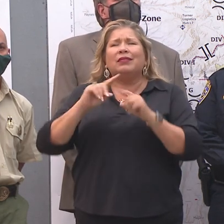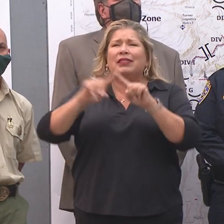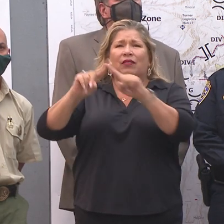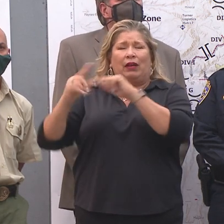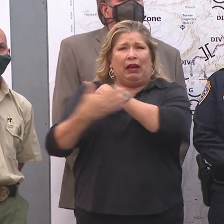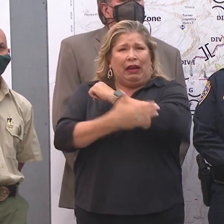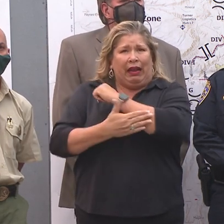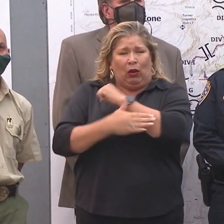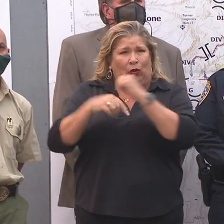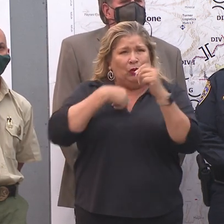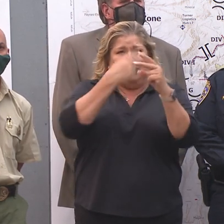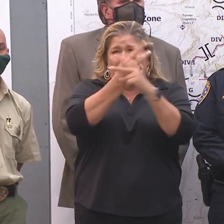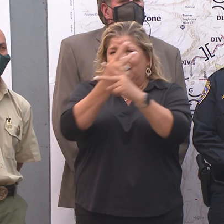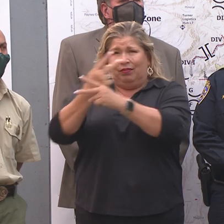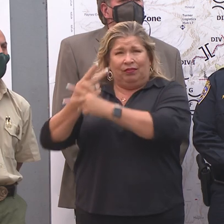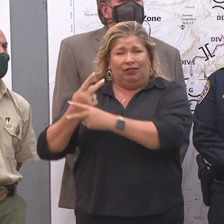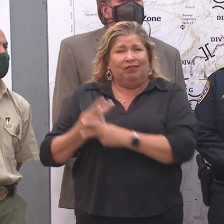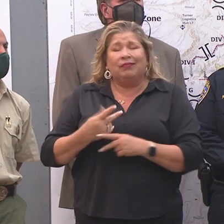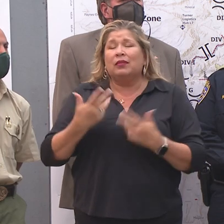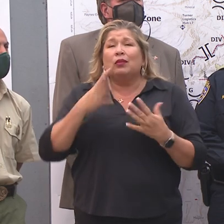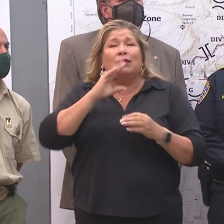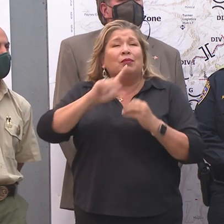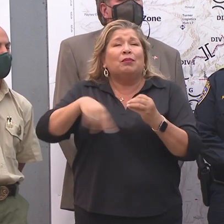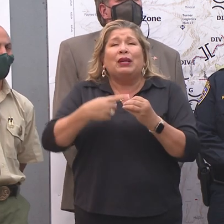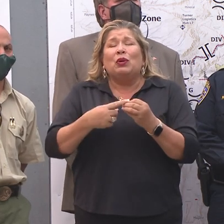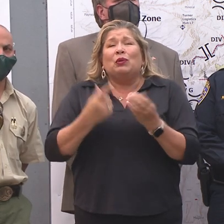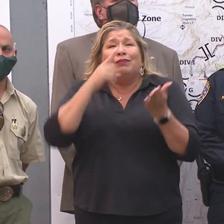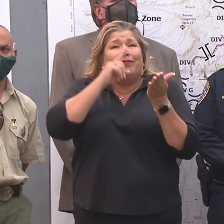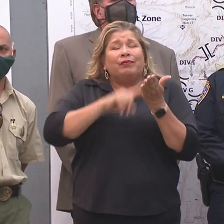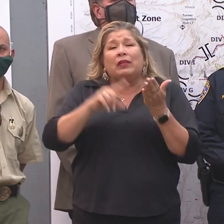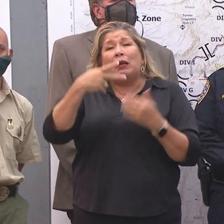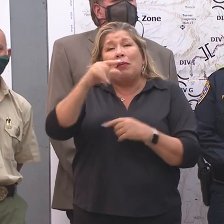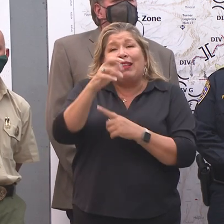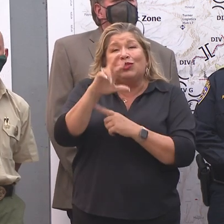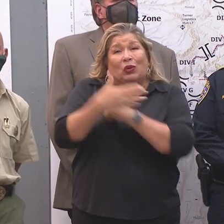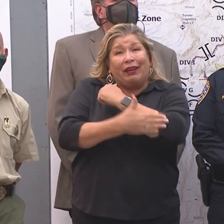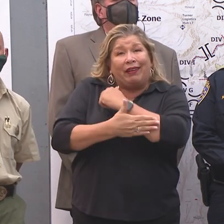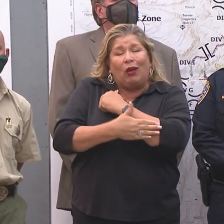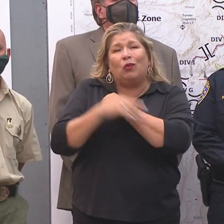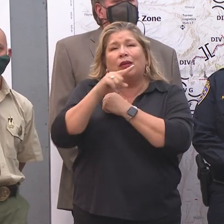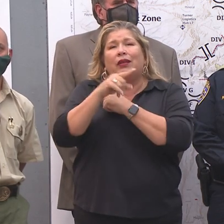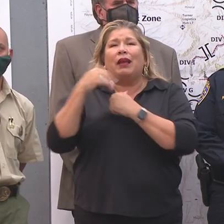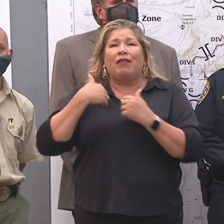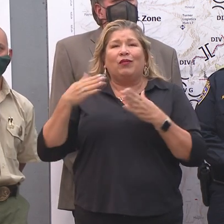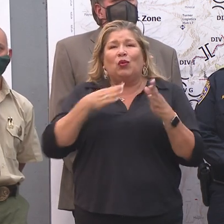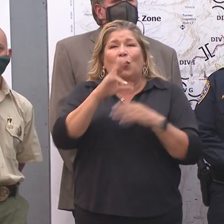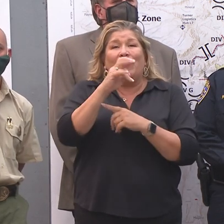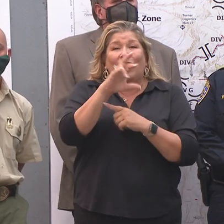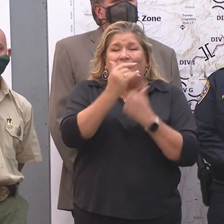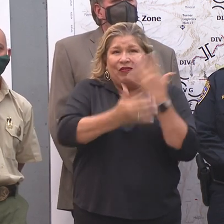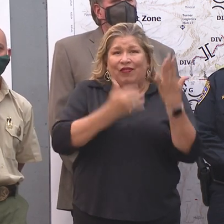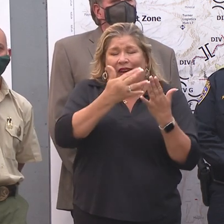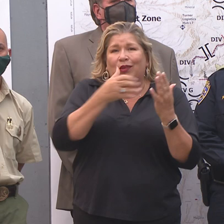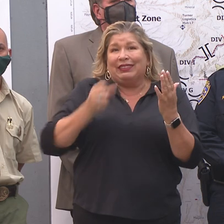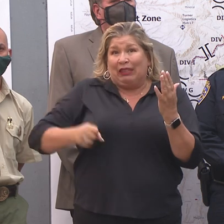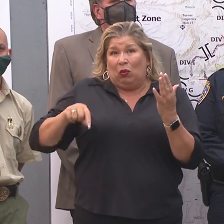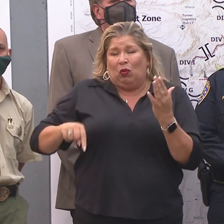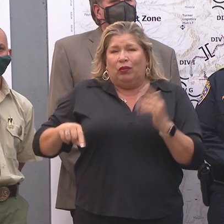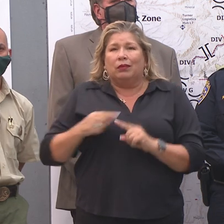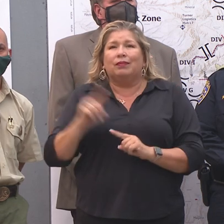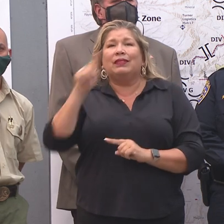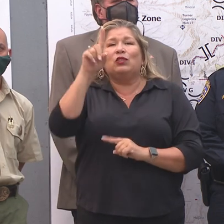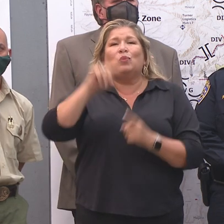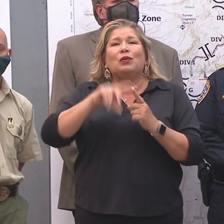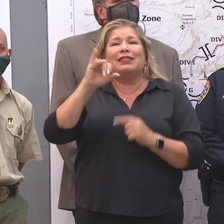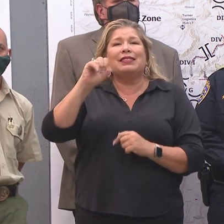by these series of fires. Everything from Placer County in the River Fire down south, all the way up to Siskiyou